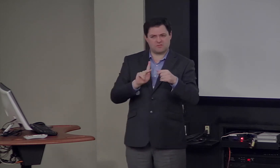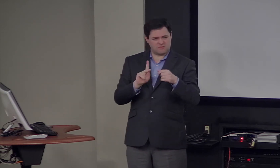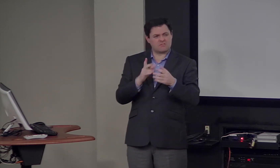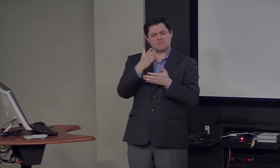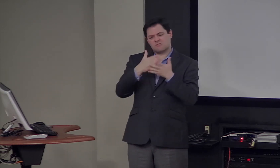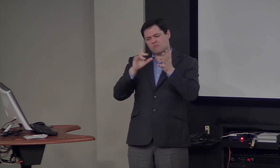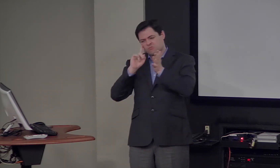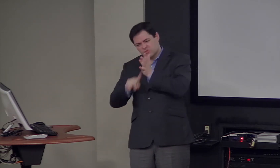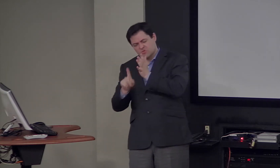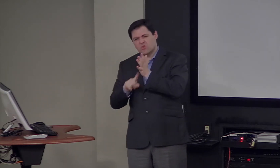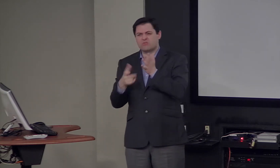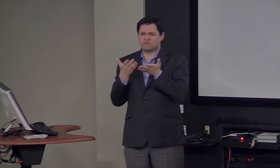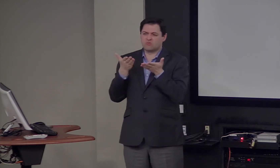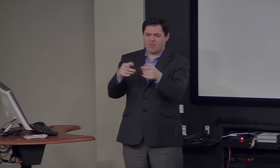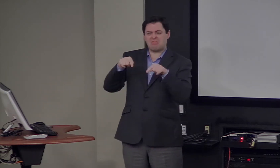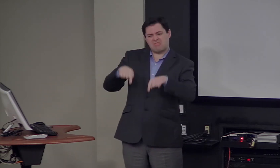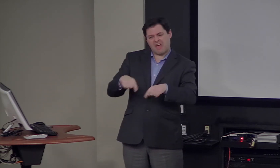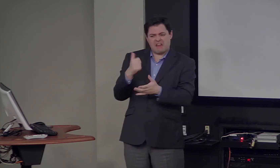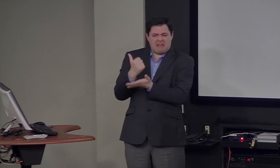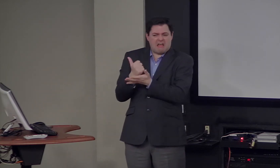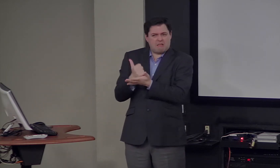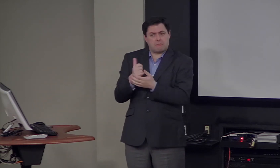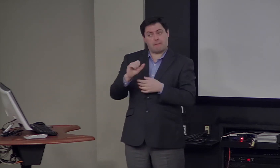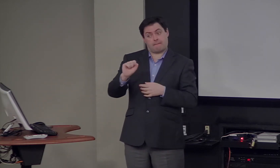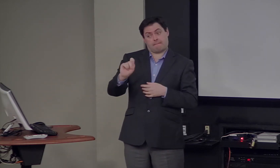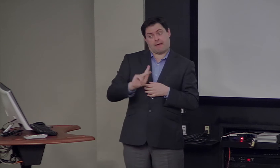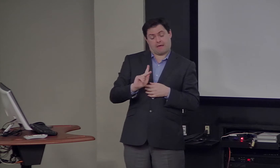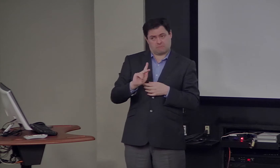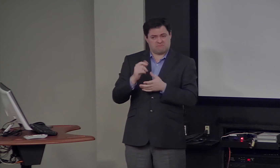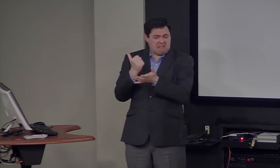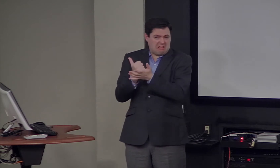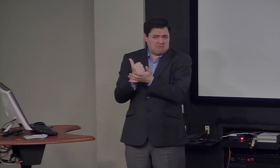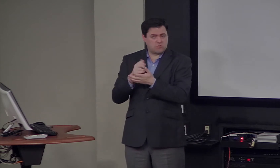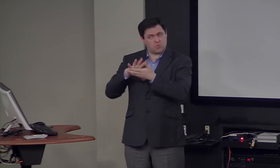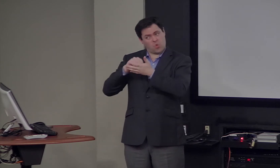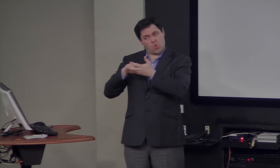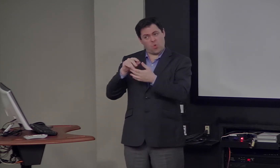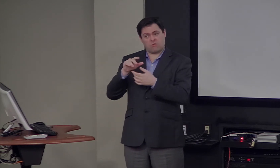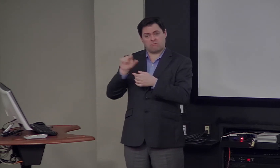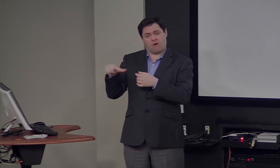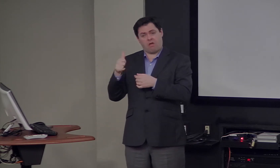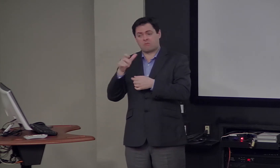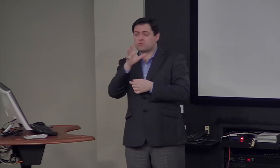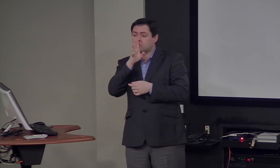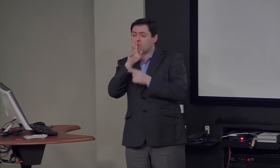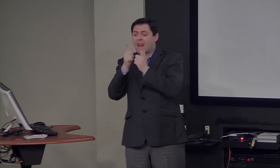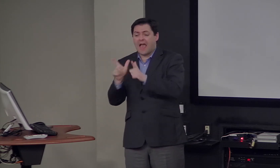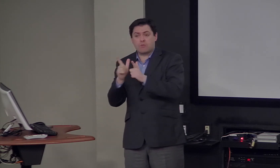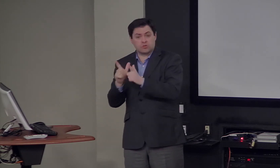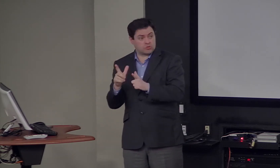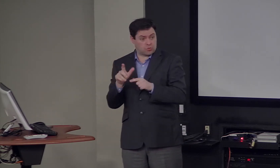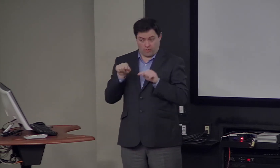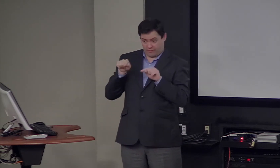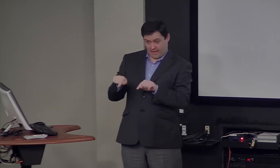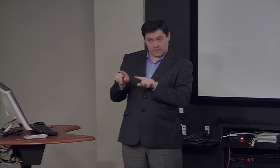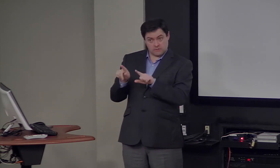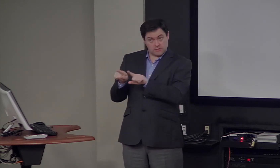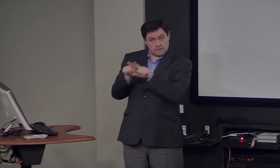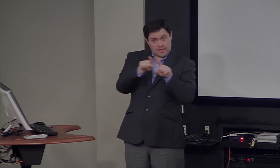We also wanted to test those skills, whether an interpreter could recall numbers in the way they were given, and then if they could also give them in the reversed way,